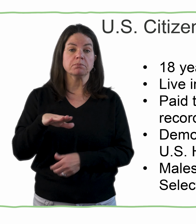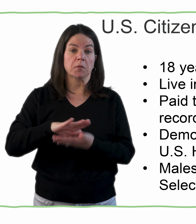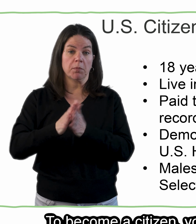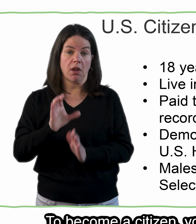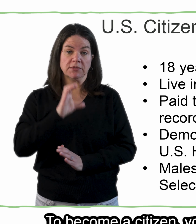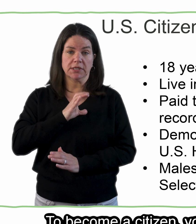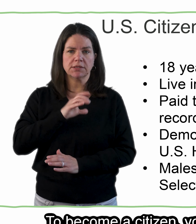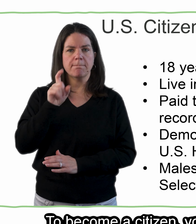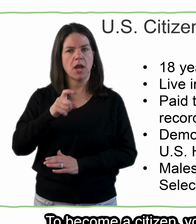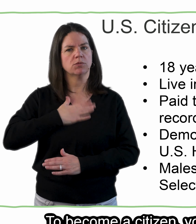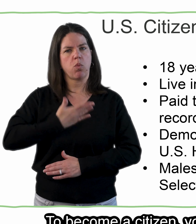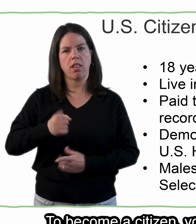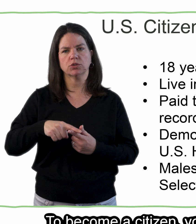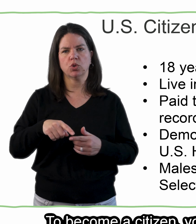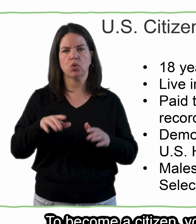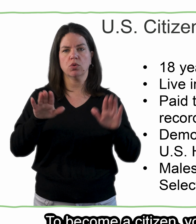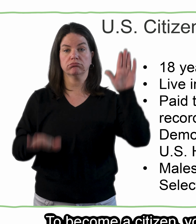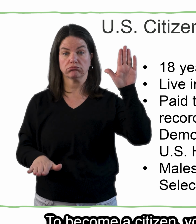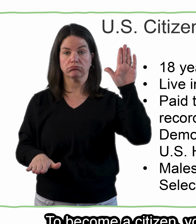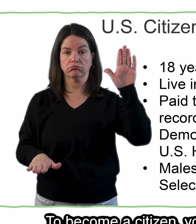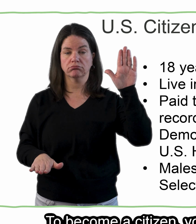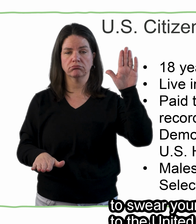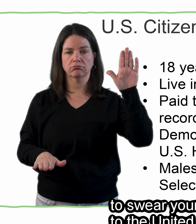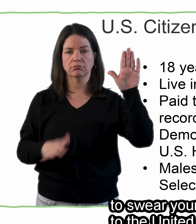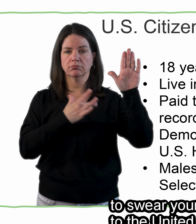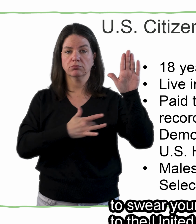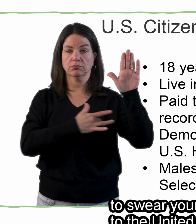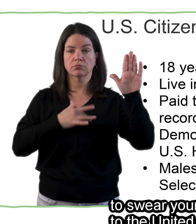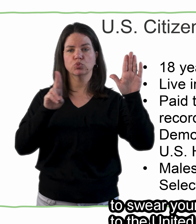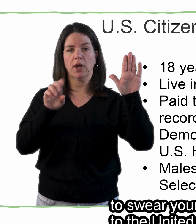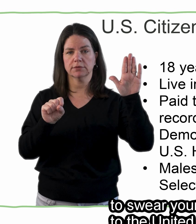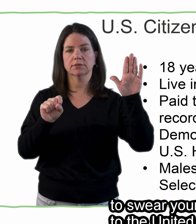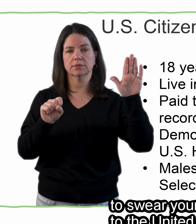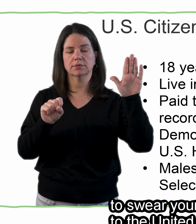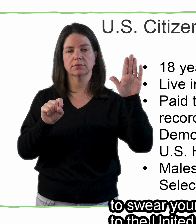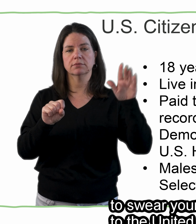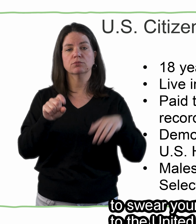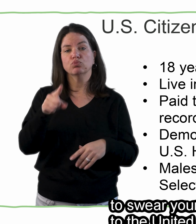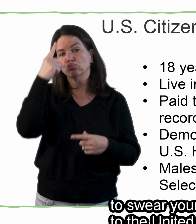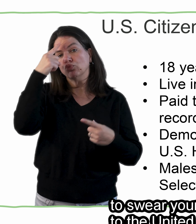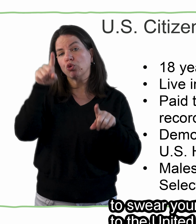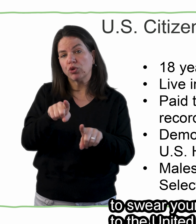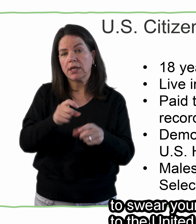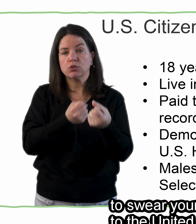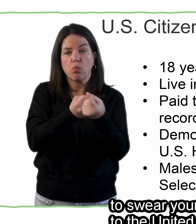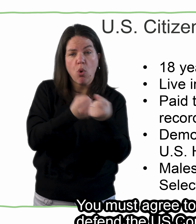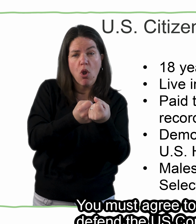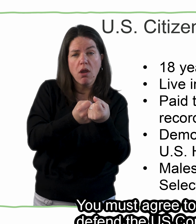To become a citizen, you must be willing to swear your loyalty to the United States. You must agree